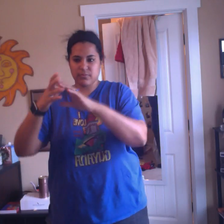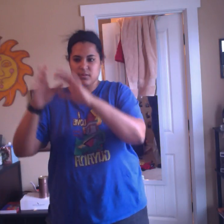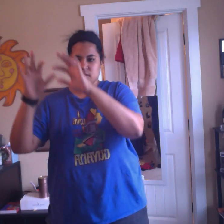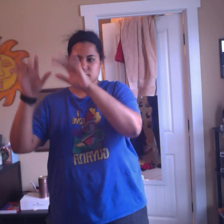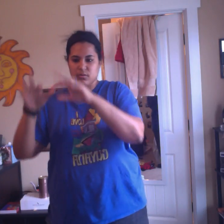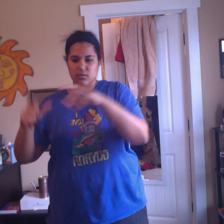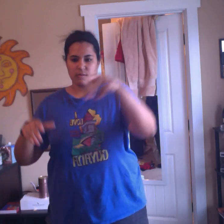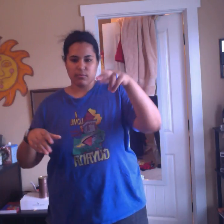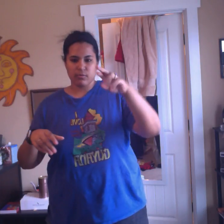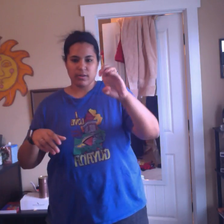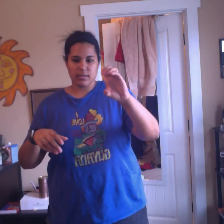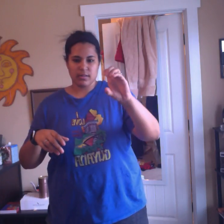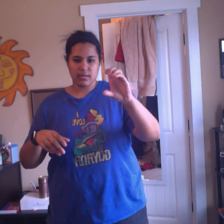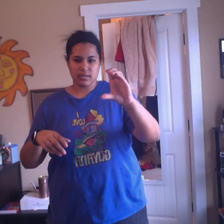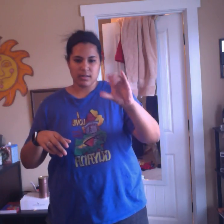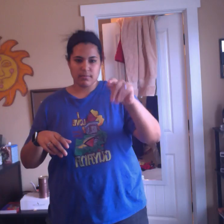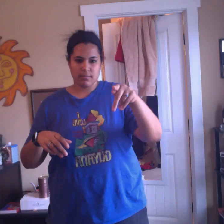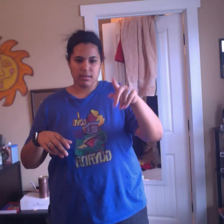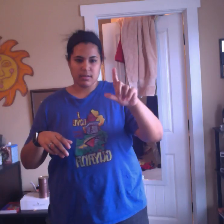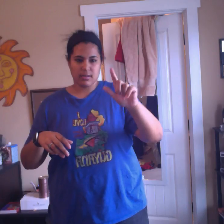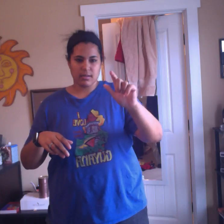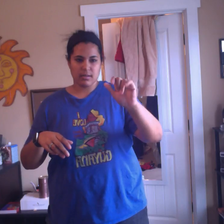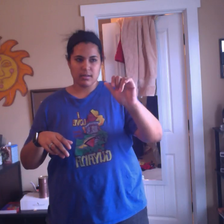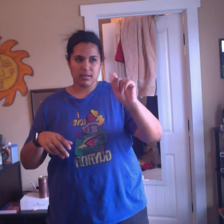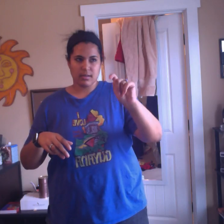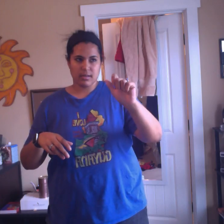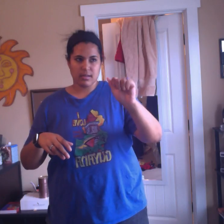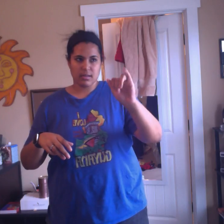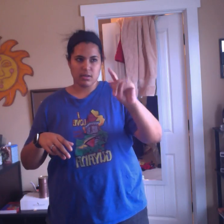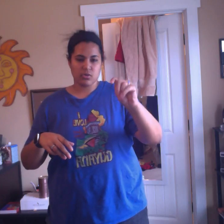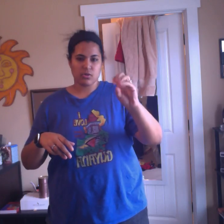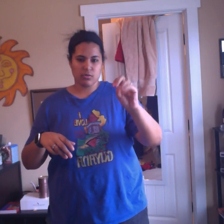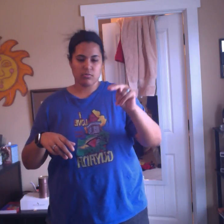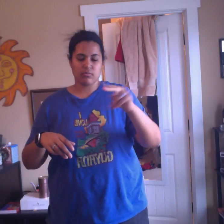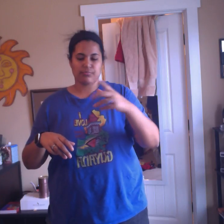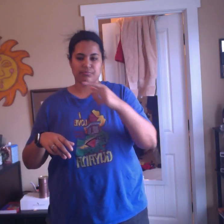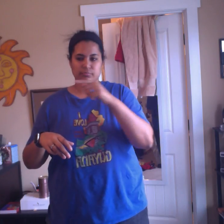What's that? Yes. Enormous water balloons.